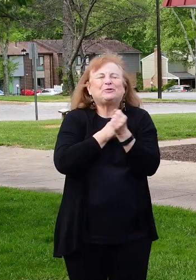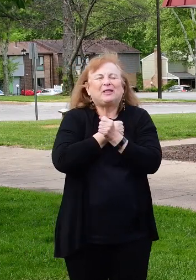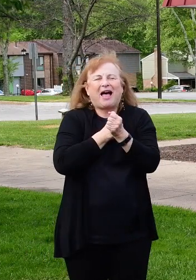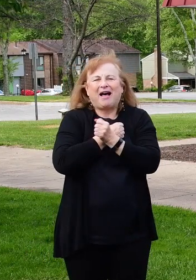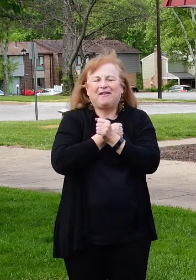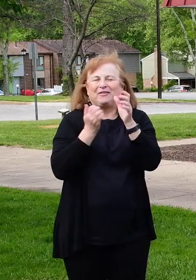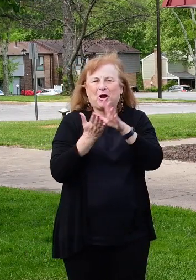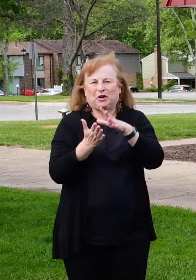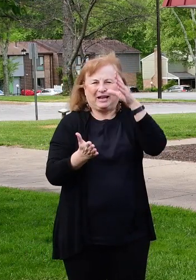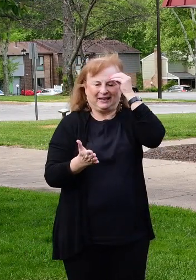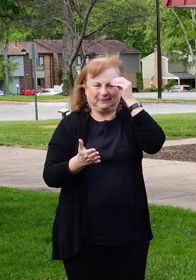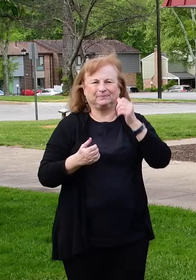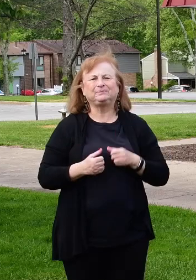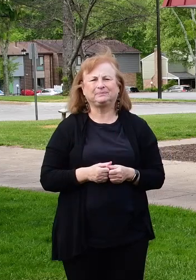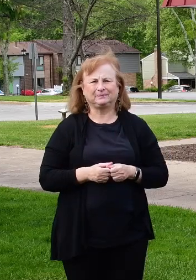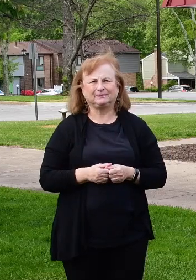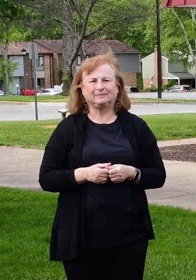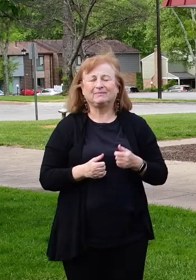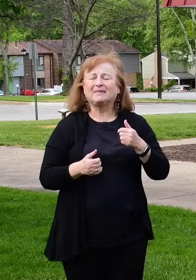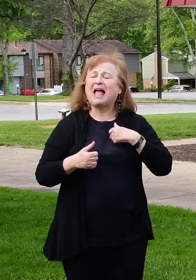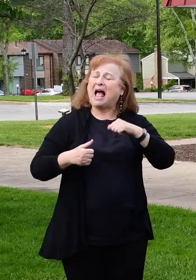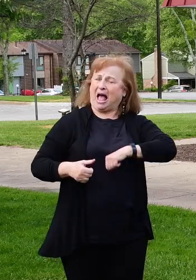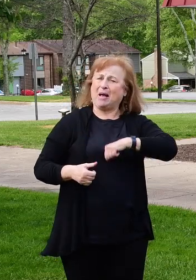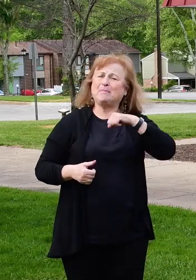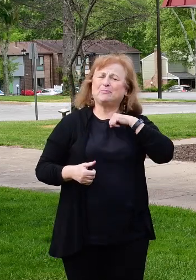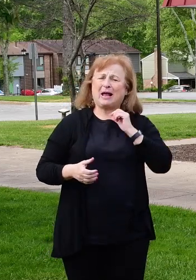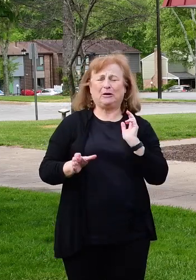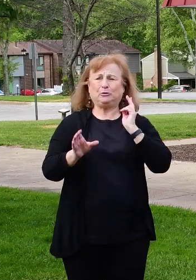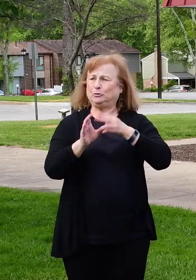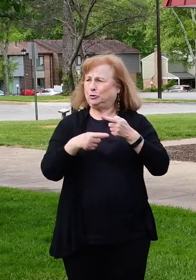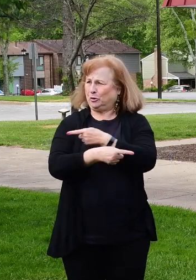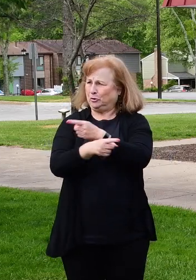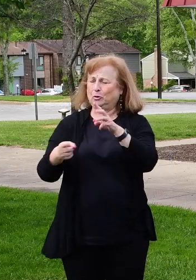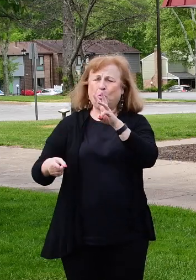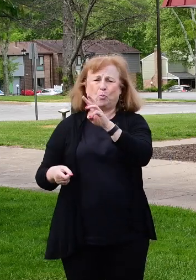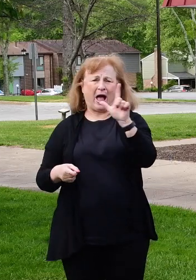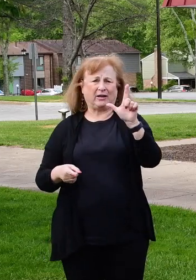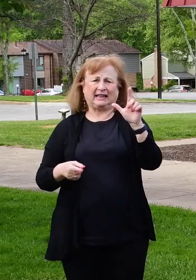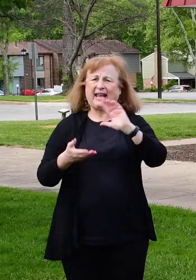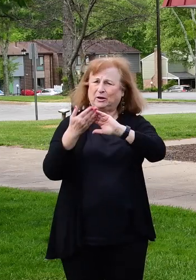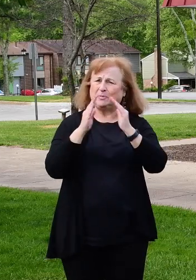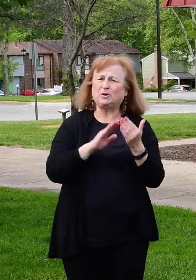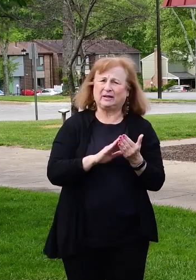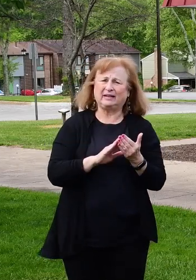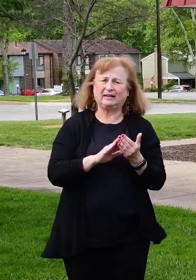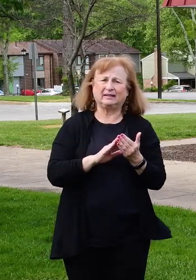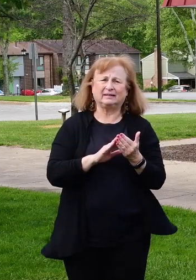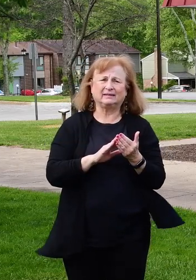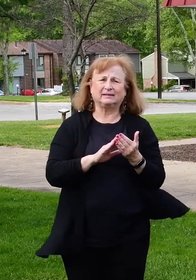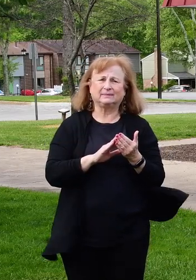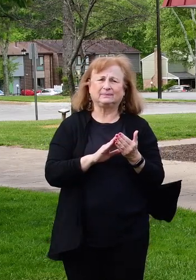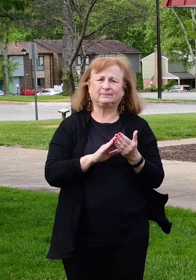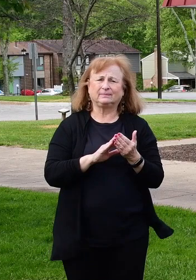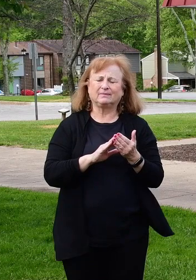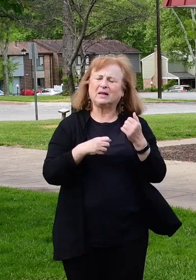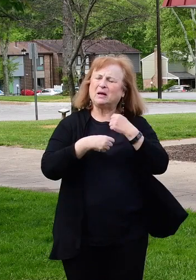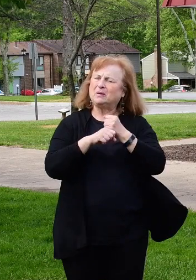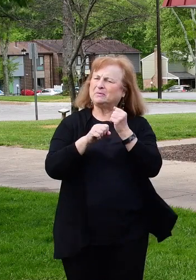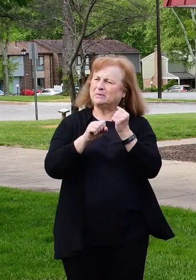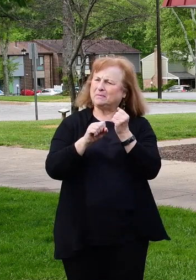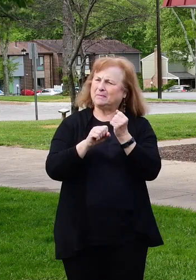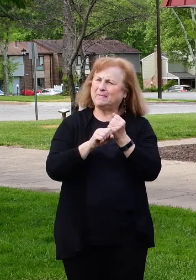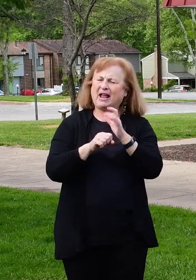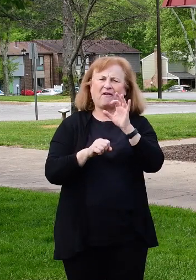love learning. I am proud to join you, the Wild Lake community, to